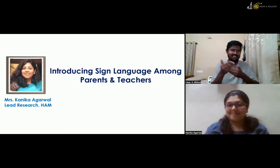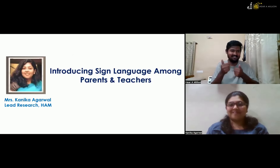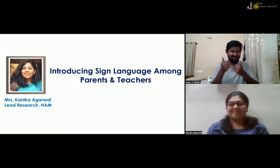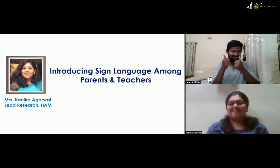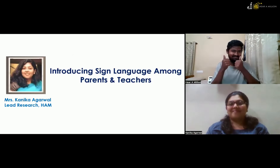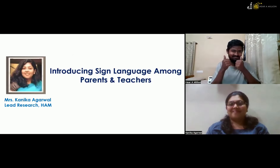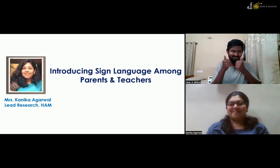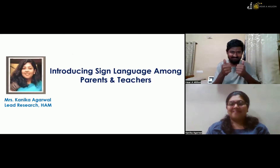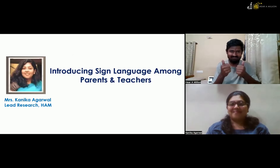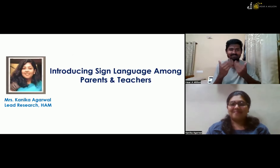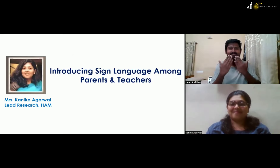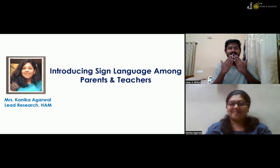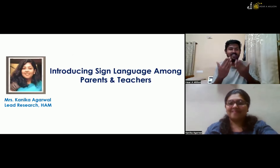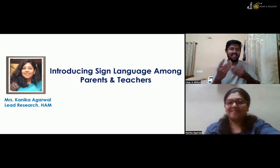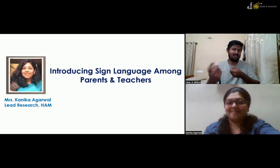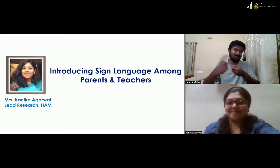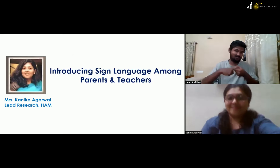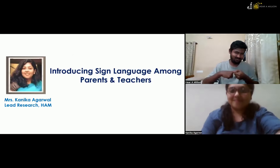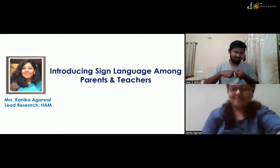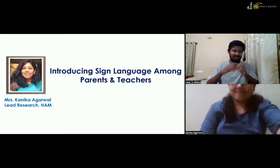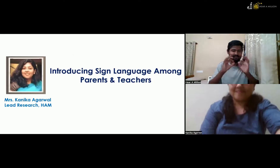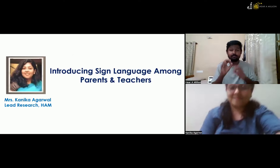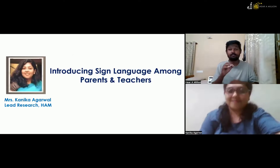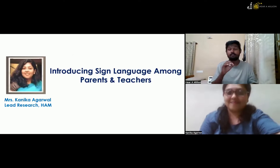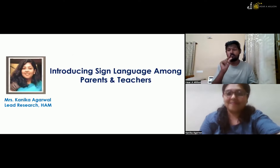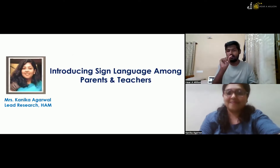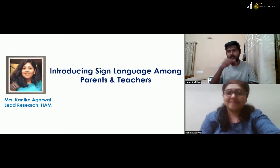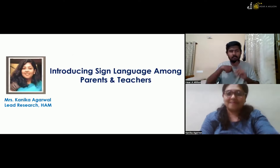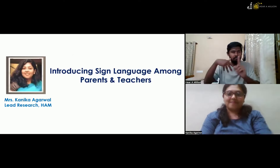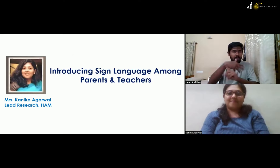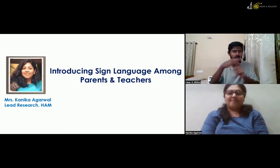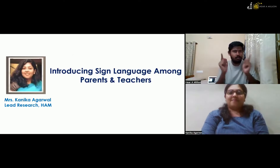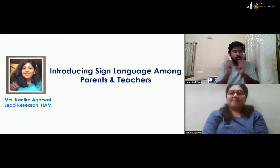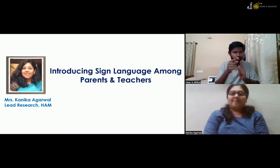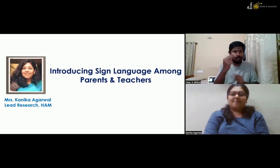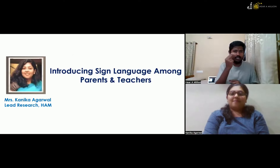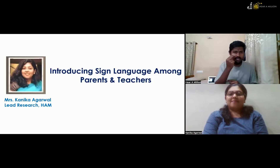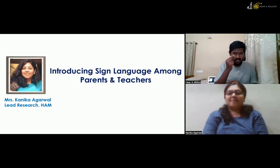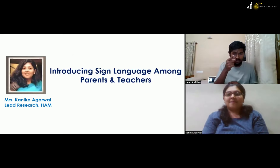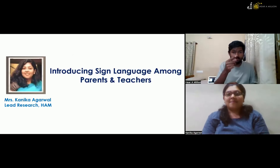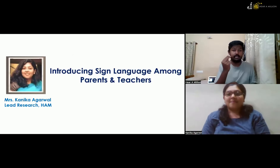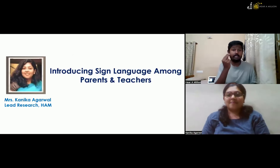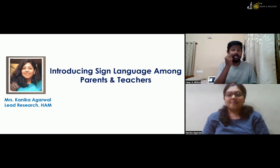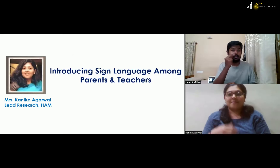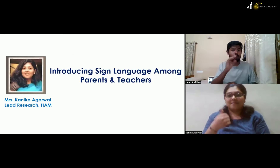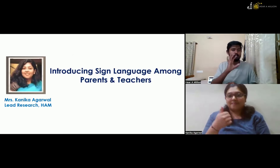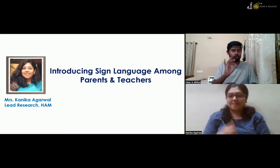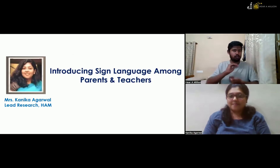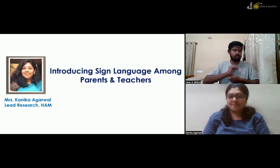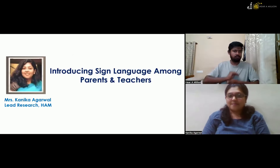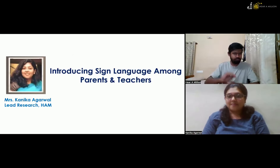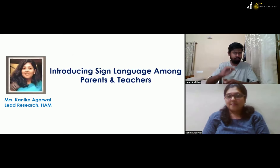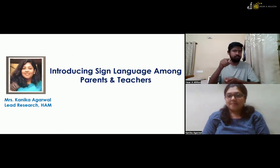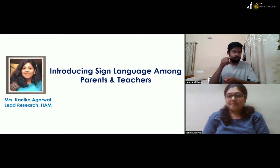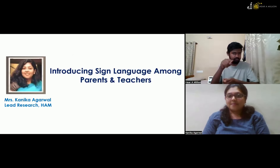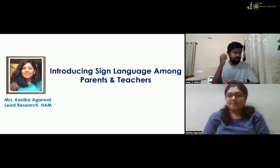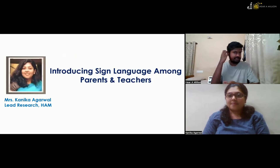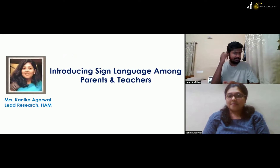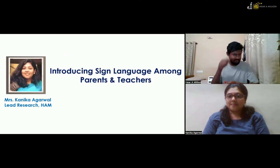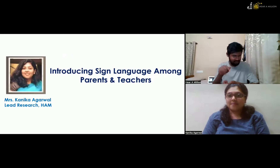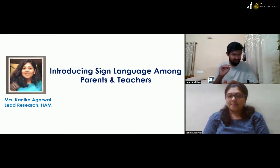Hello Kanika, we would like to welcome you here. Thank you for joining us. Kanika, if you can, I would